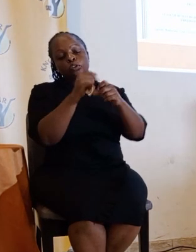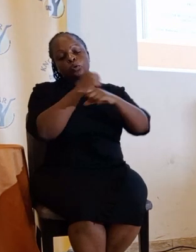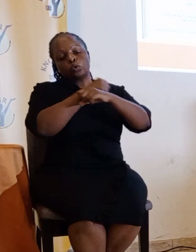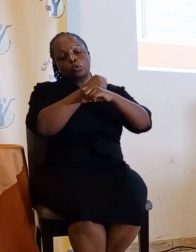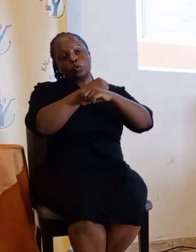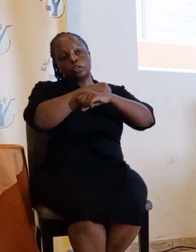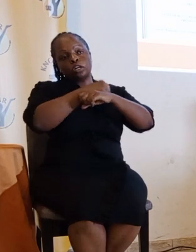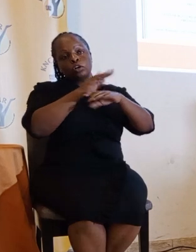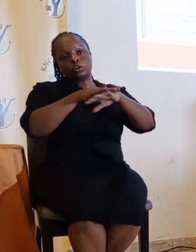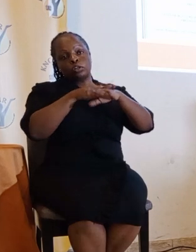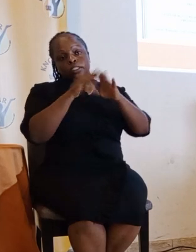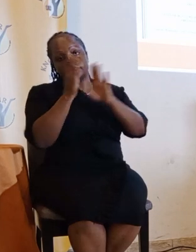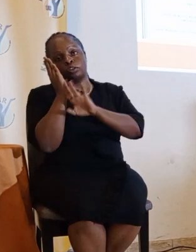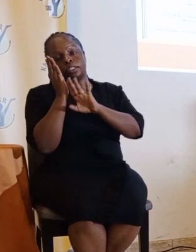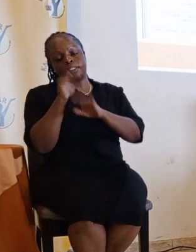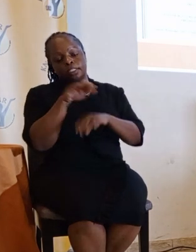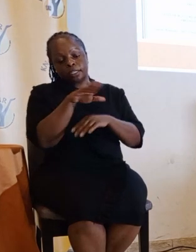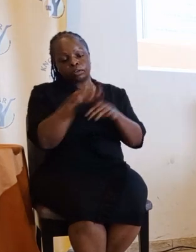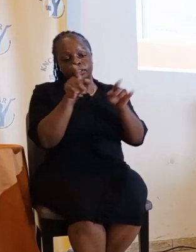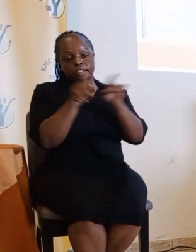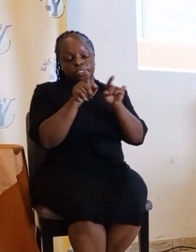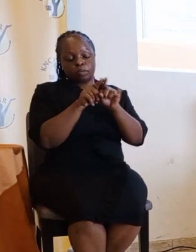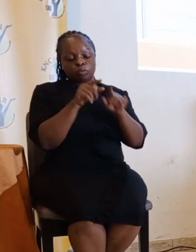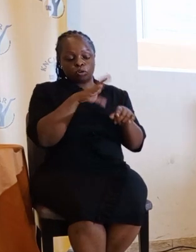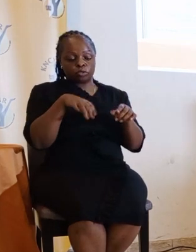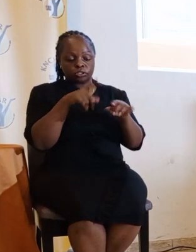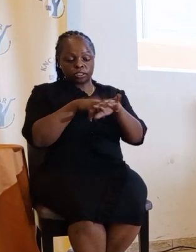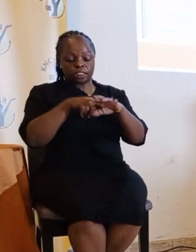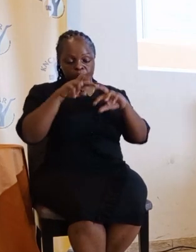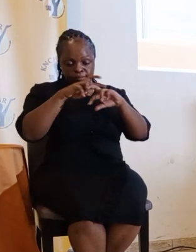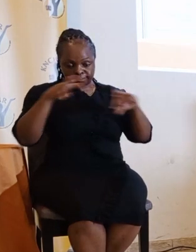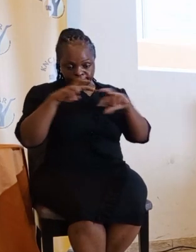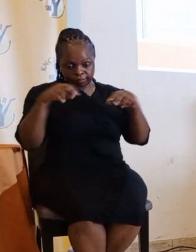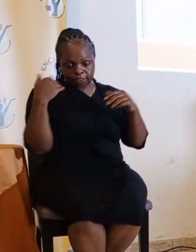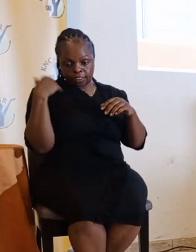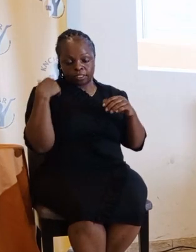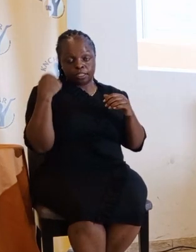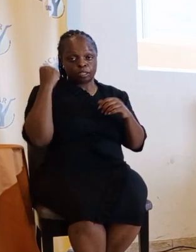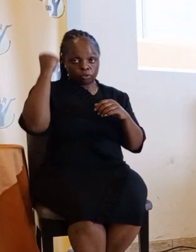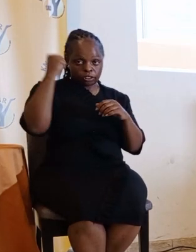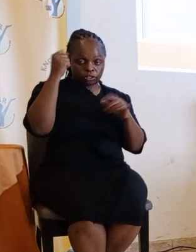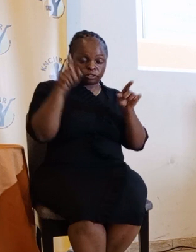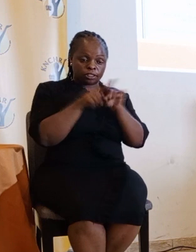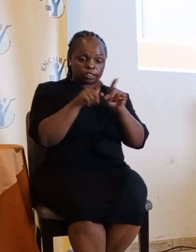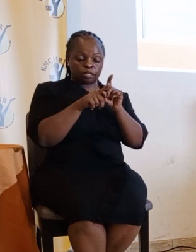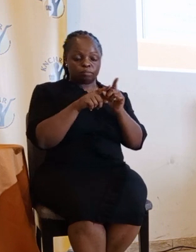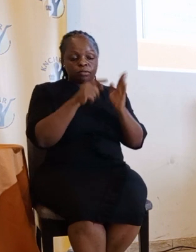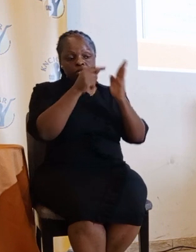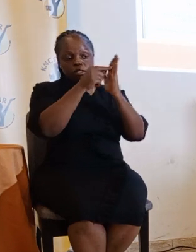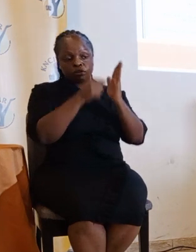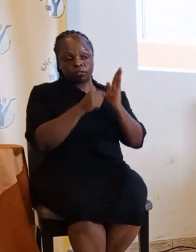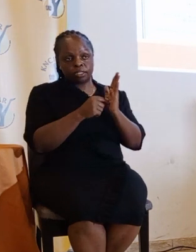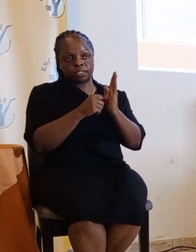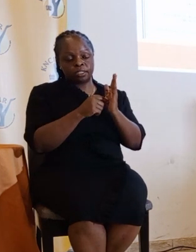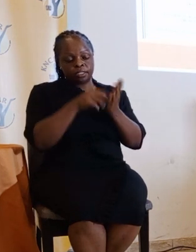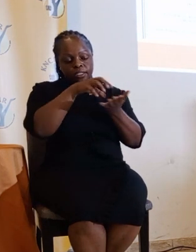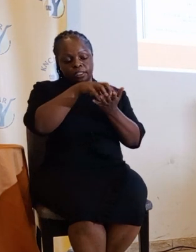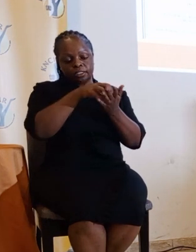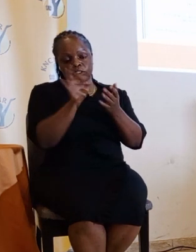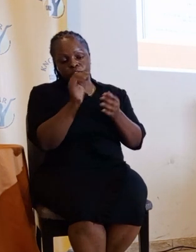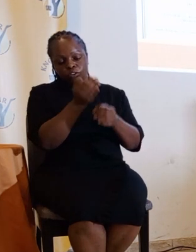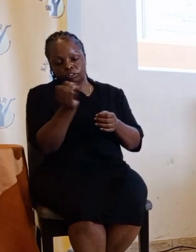grounds. Further, the Commission, in its monitoring exercise of the demonstrations, also recorded cases of children